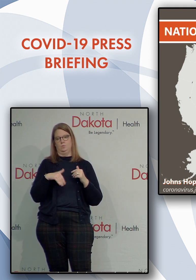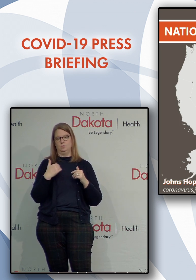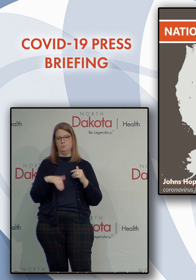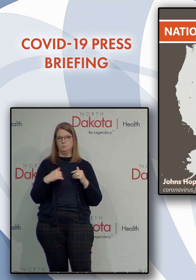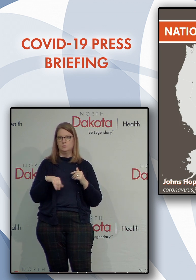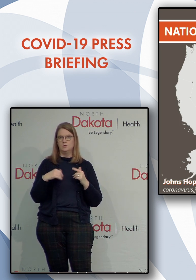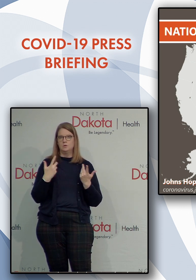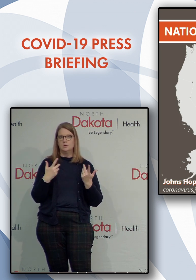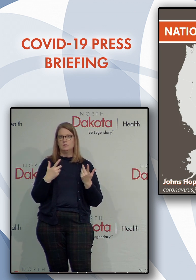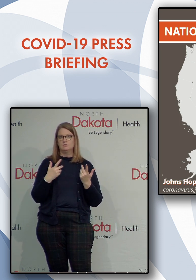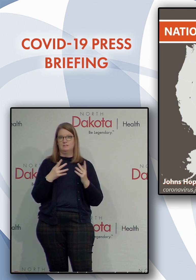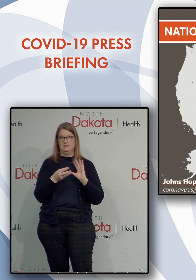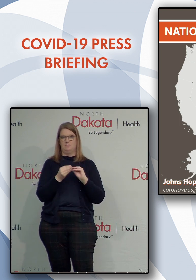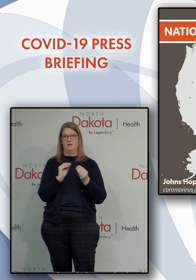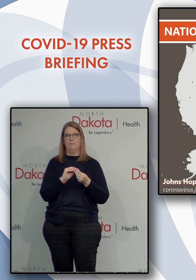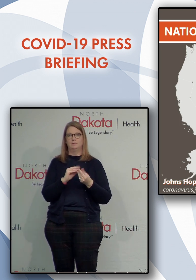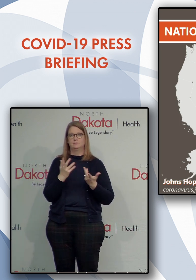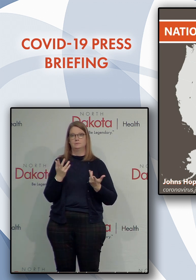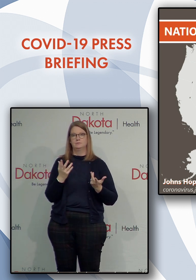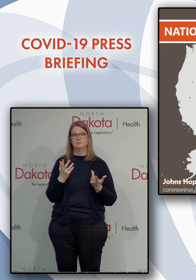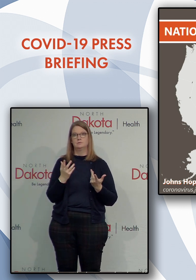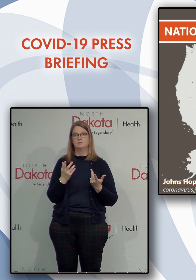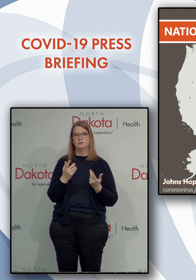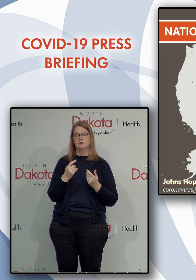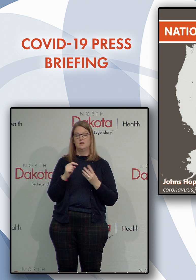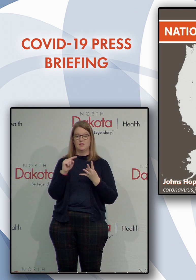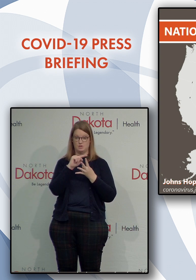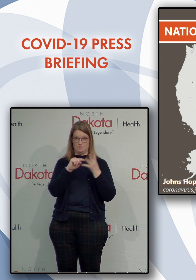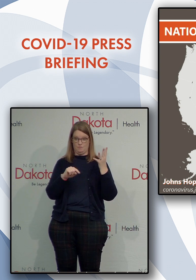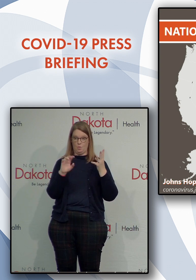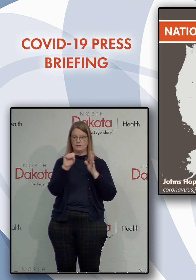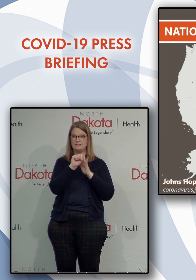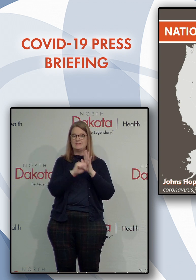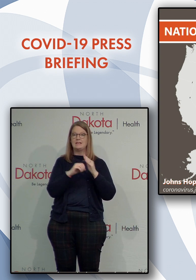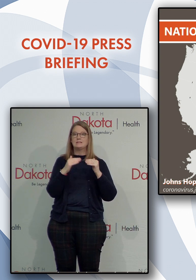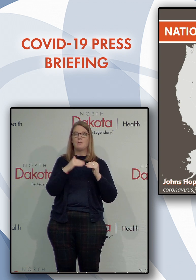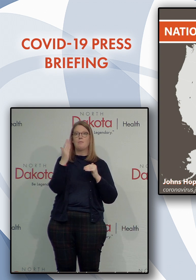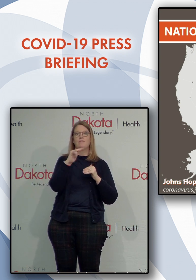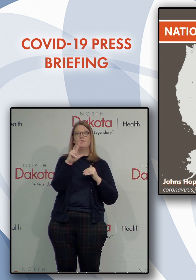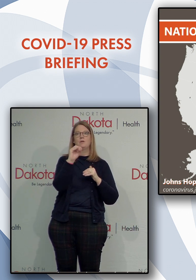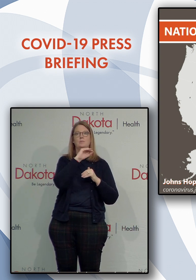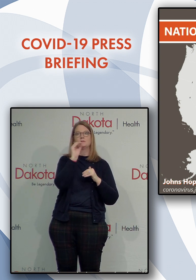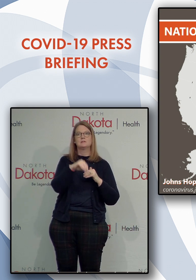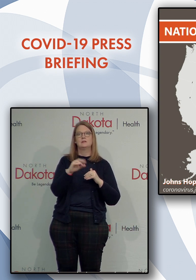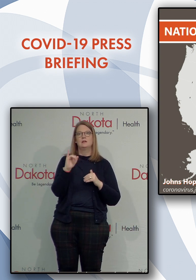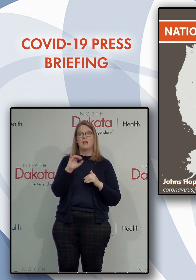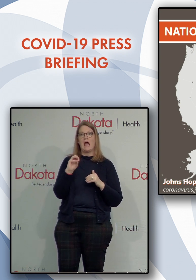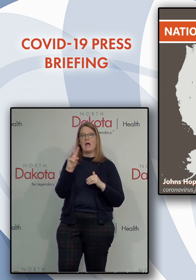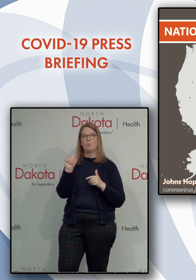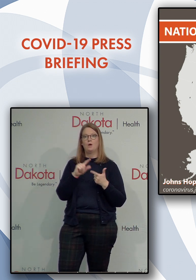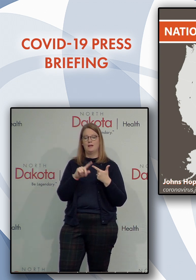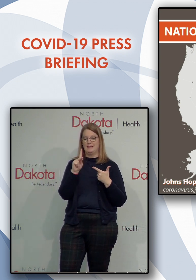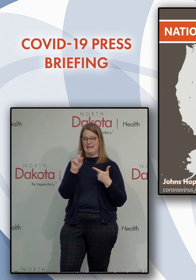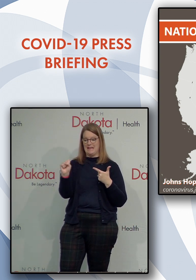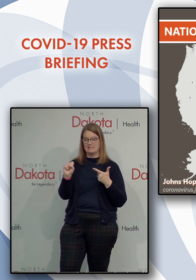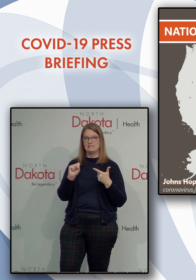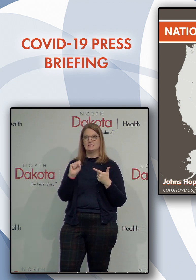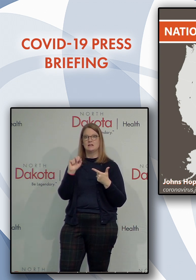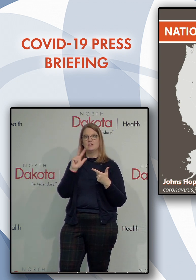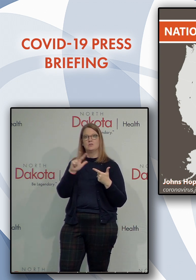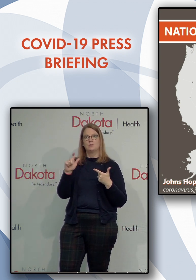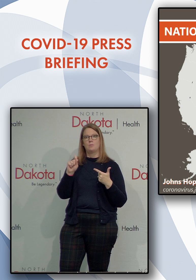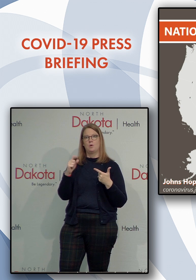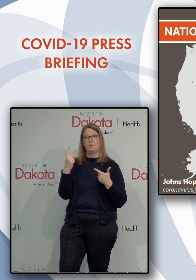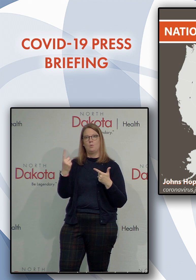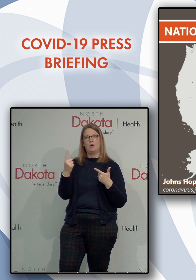in the Midwest, where we've got 4 states that are above 30%, Iowa at 38.7, Kansas at